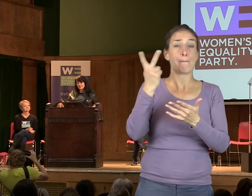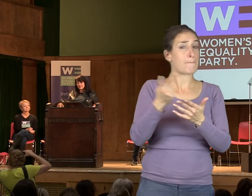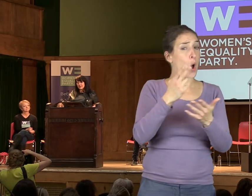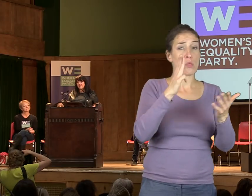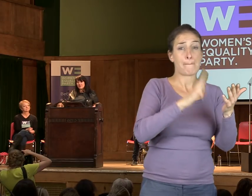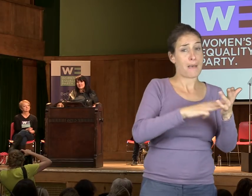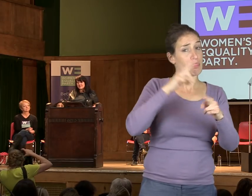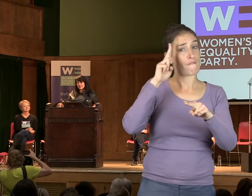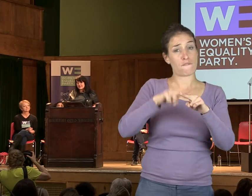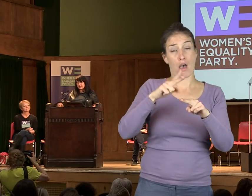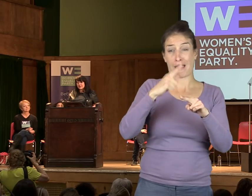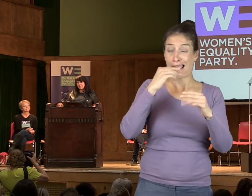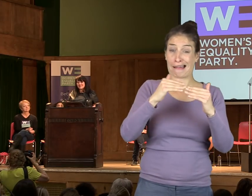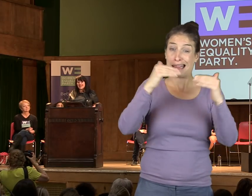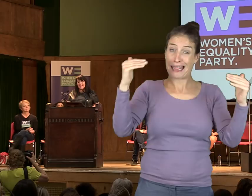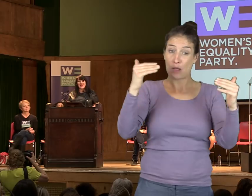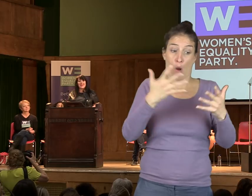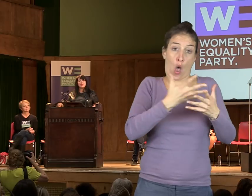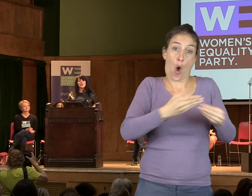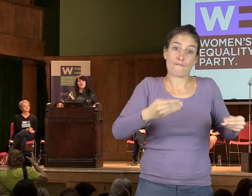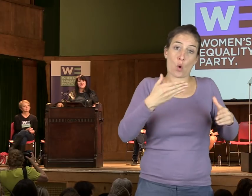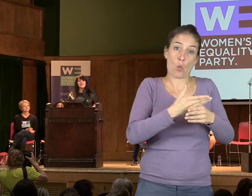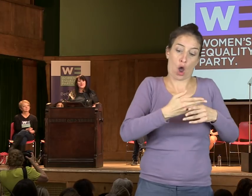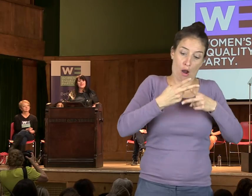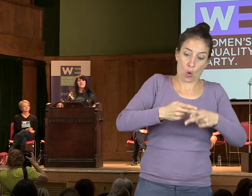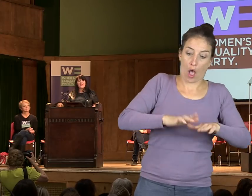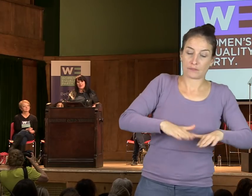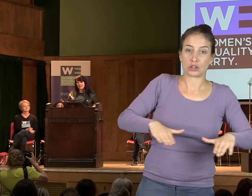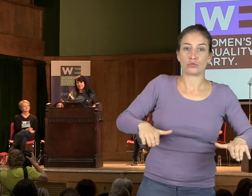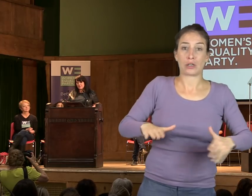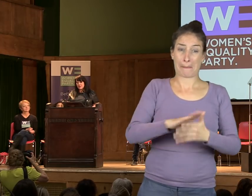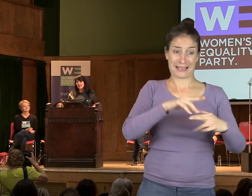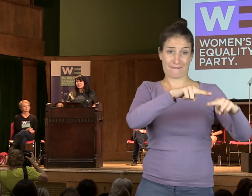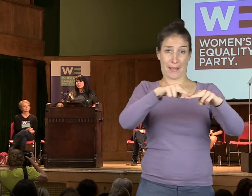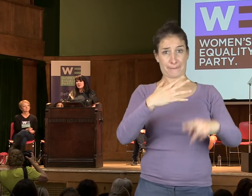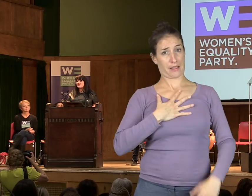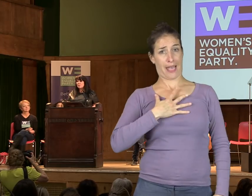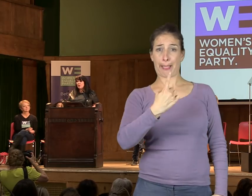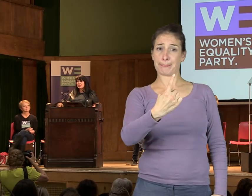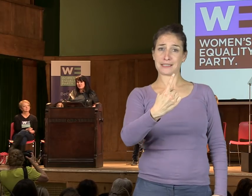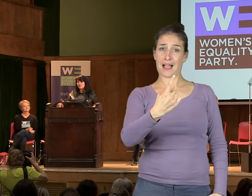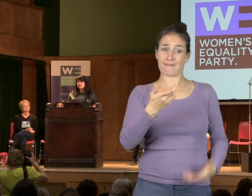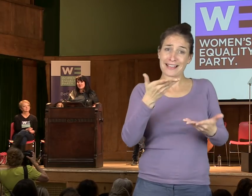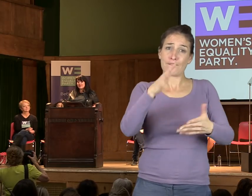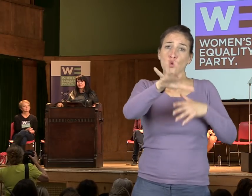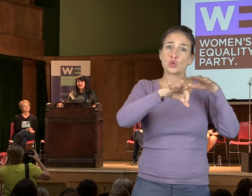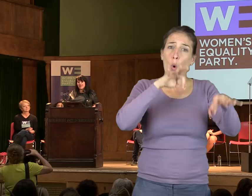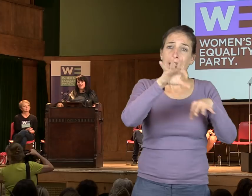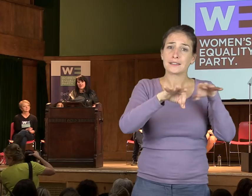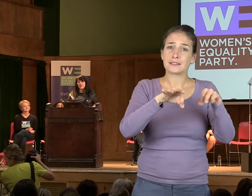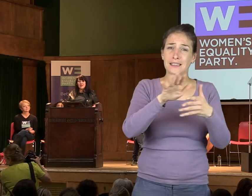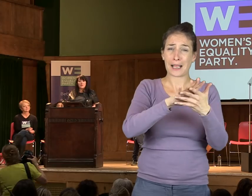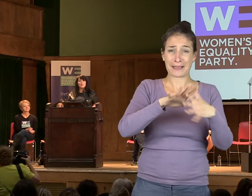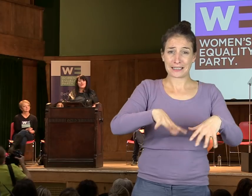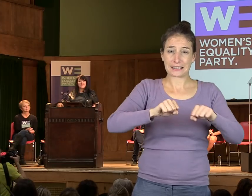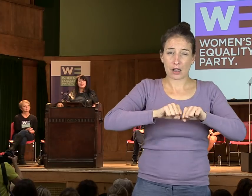parents, including same-sex parents, allows choice within the family. It starts the wider culture change of